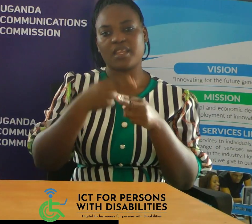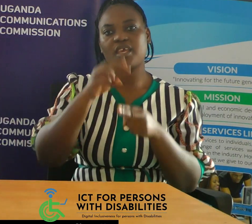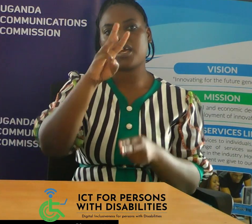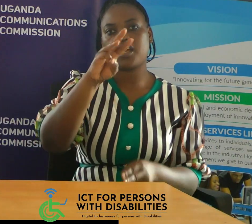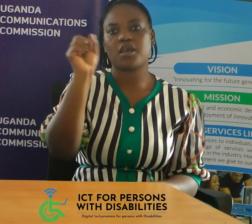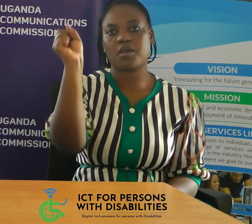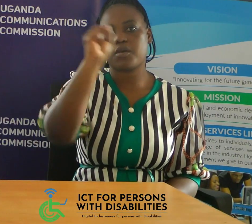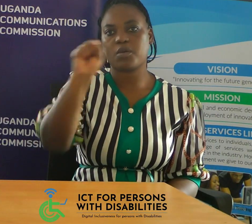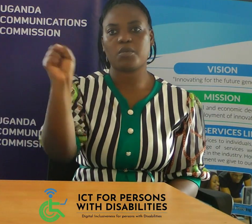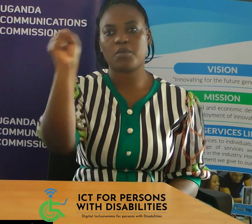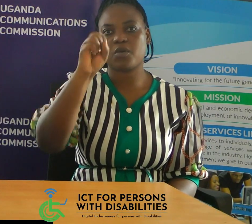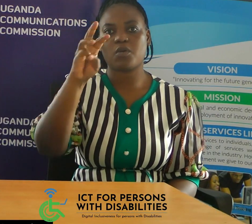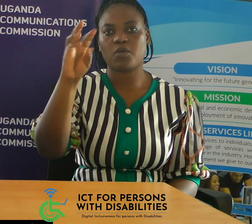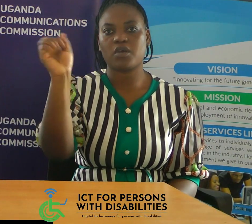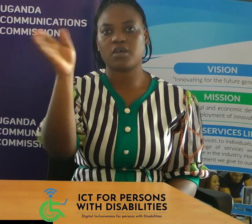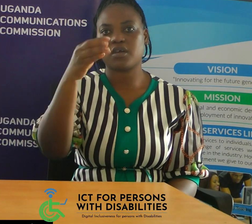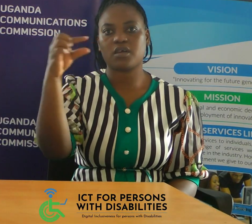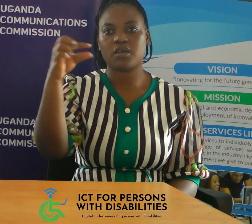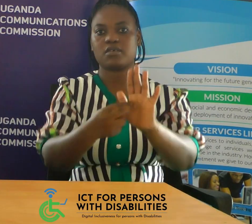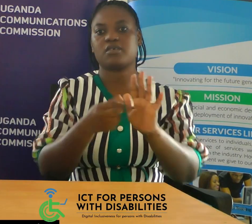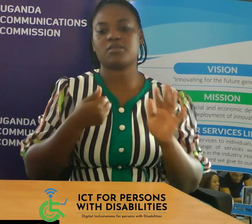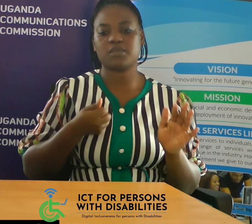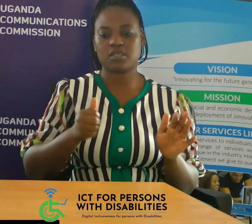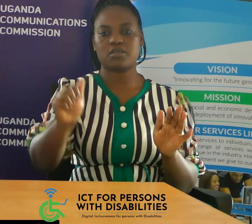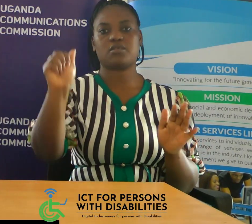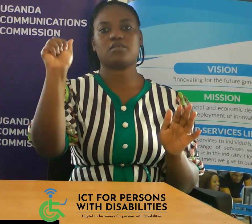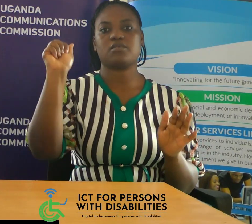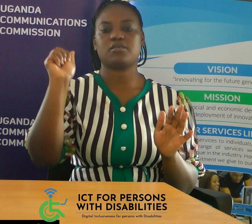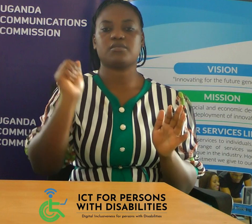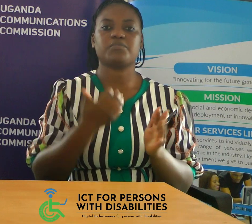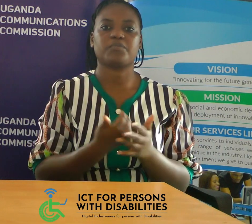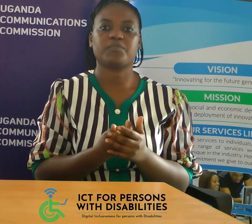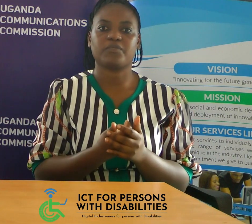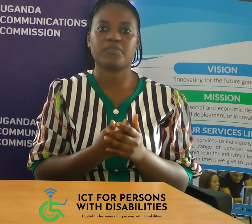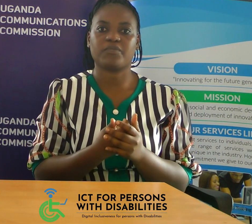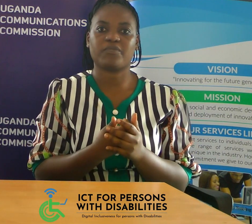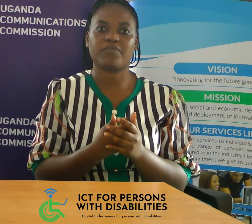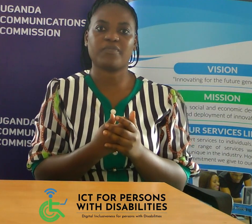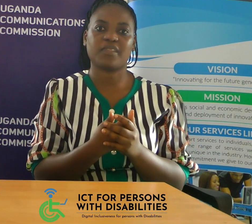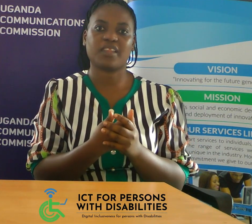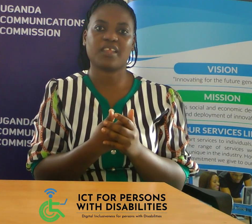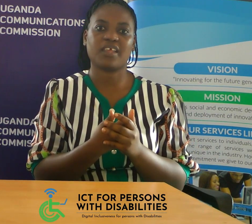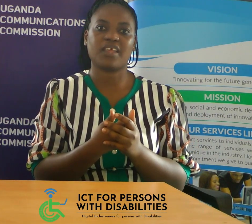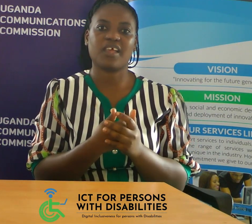you finally, Mukolo Wise. Yes, Mr. Patrick.